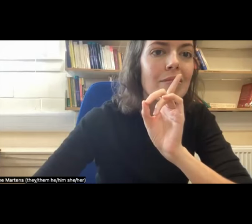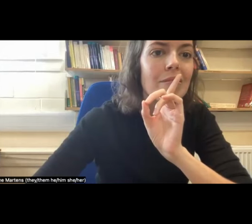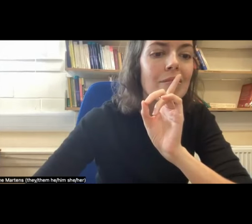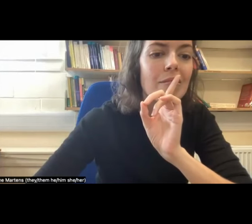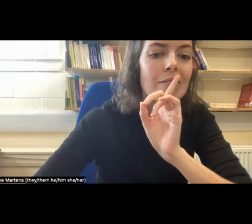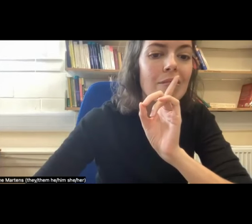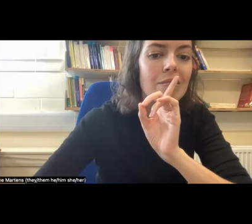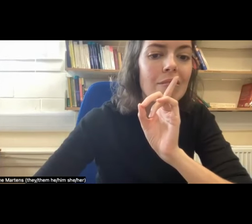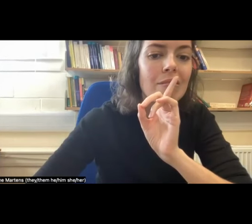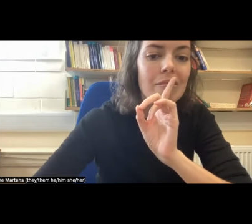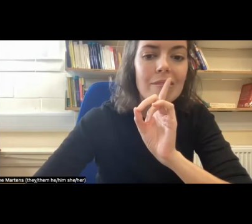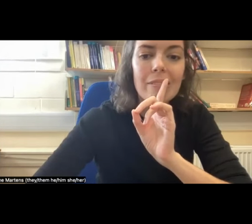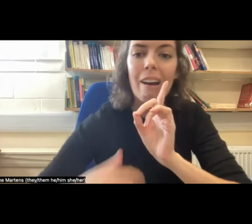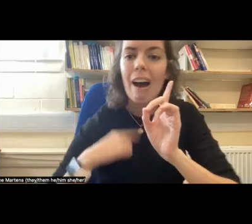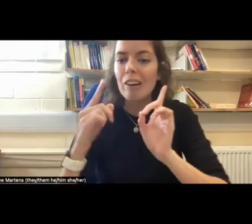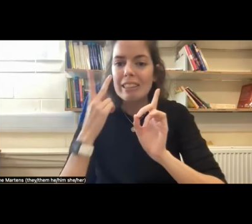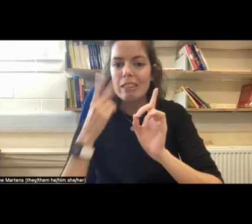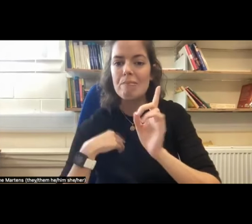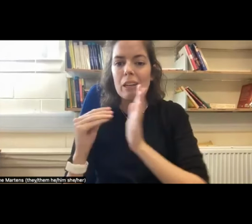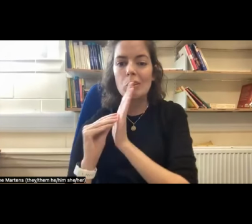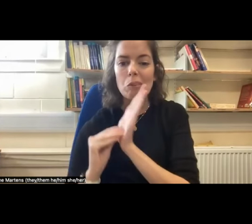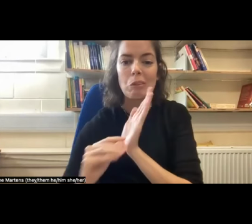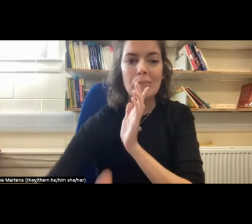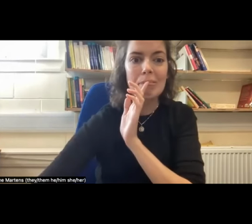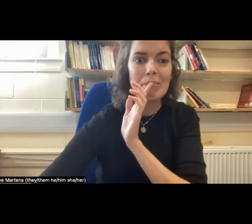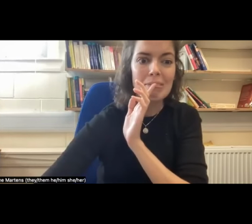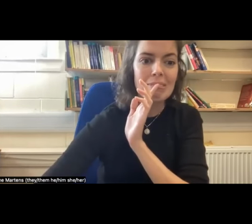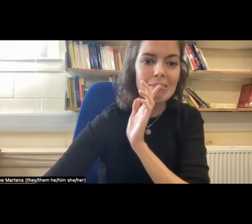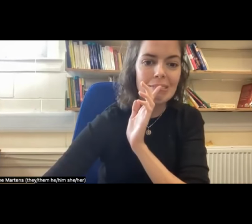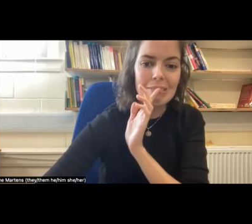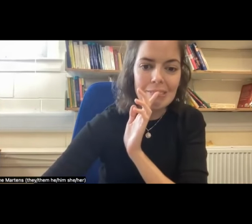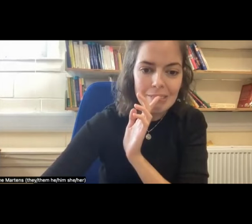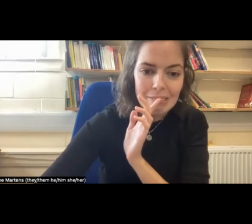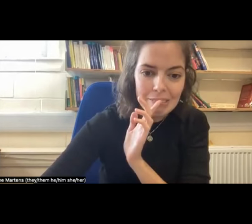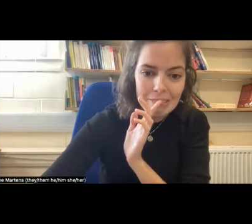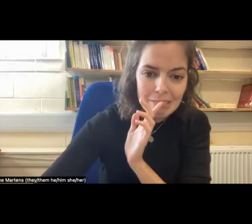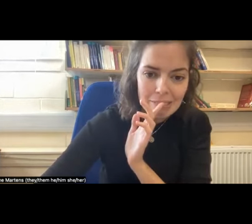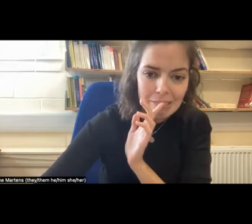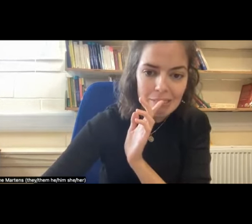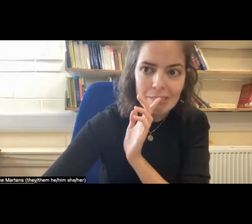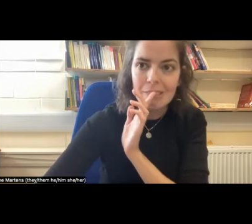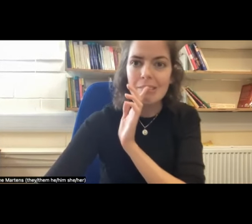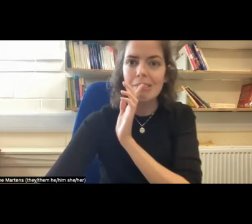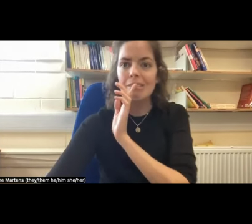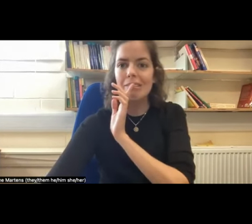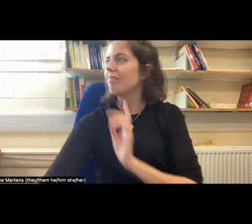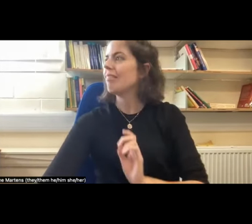Oh, just get my slides sorted. I can't actually see my